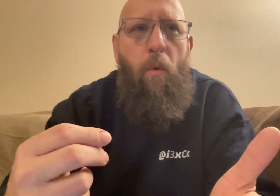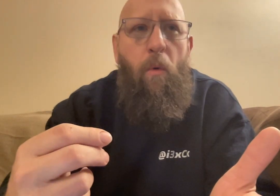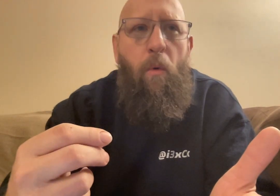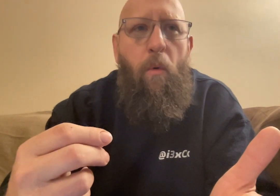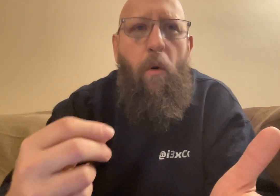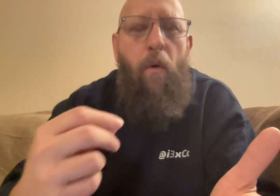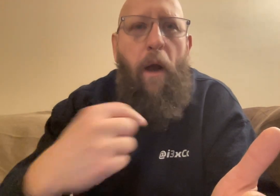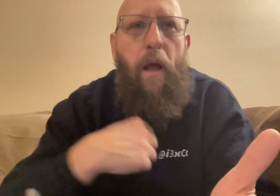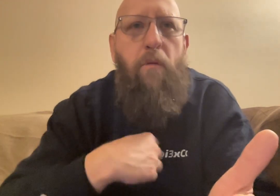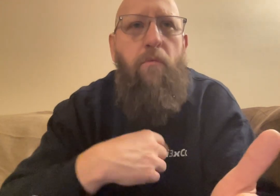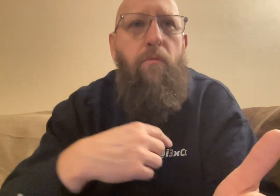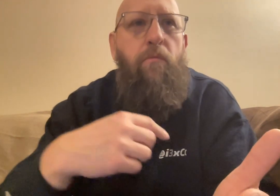nope.